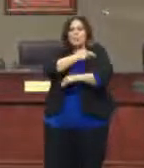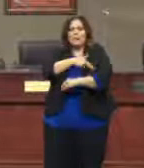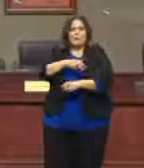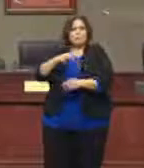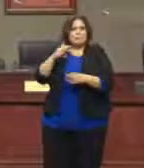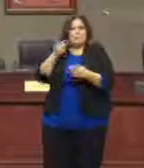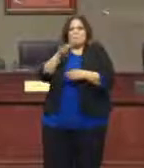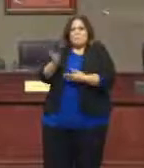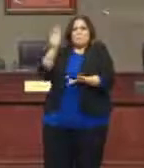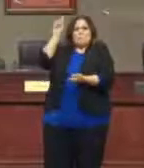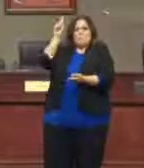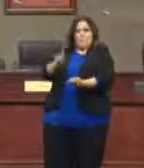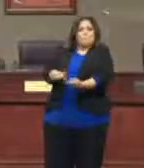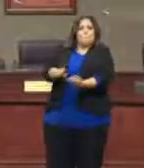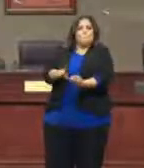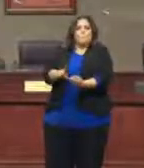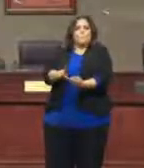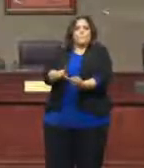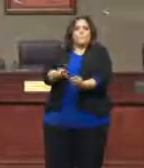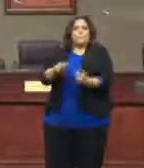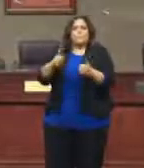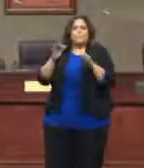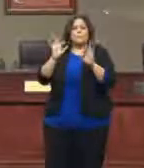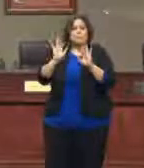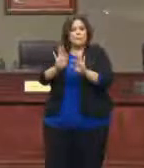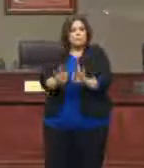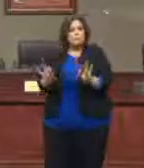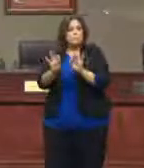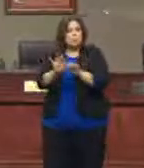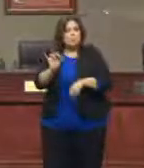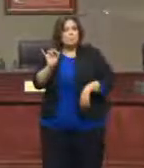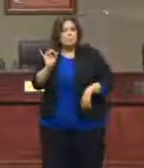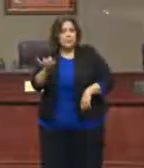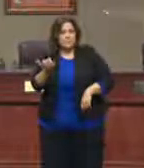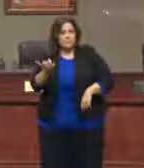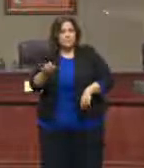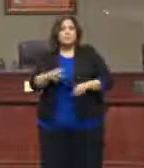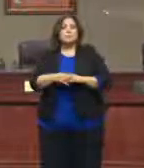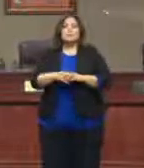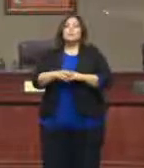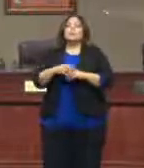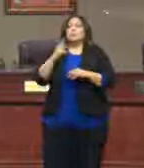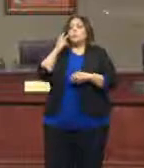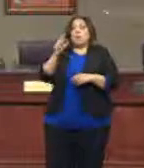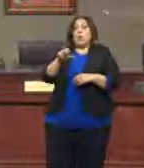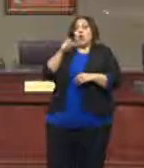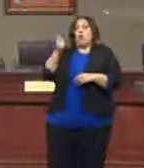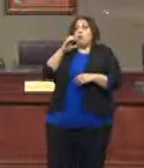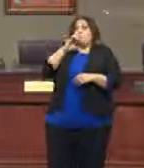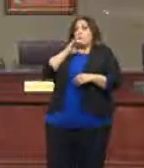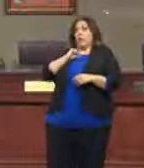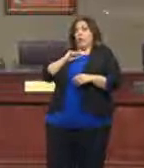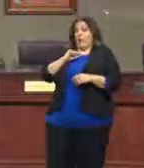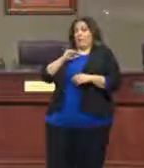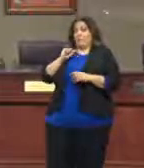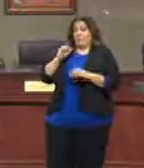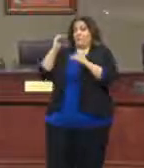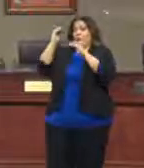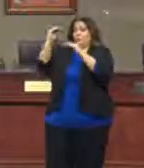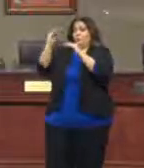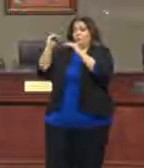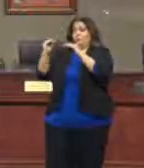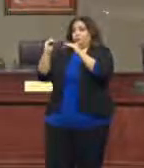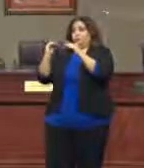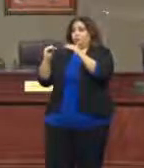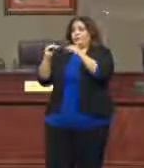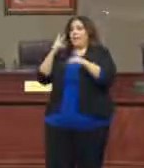hospitalized. And that's significant. And then you have the other age group and how they are increasing for